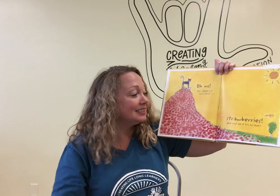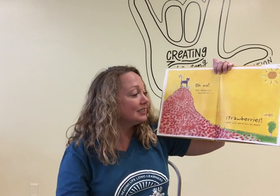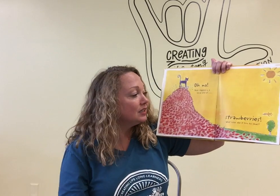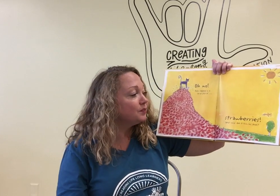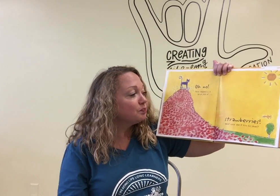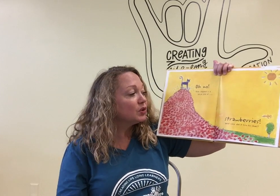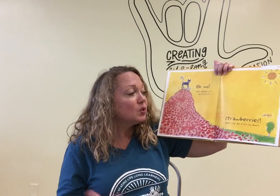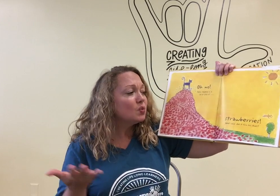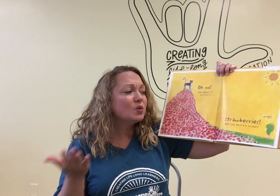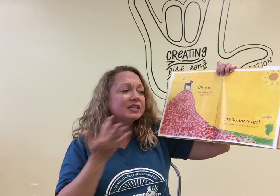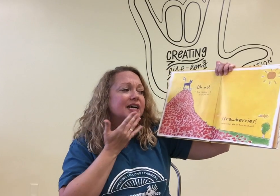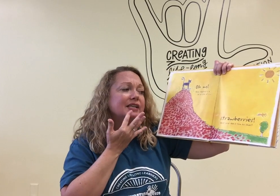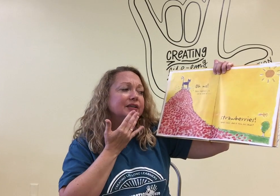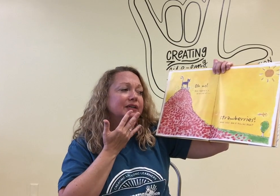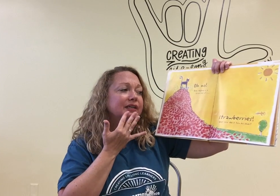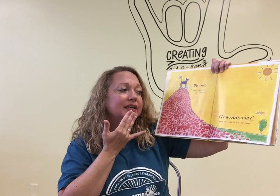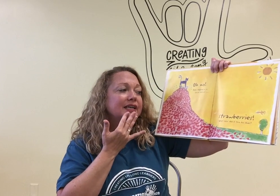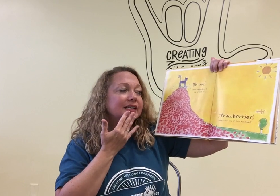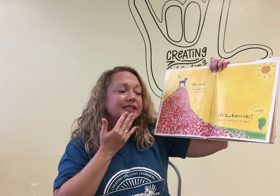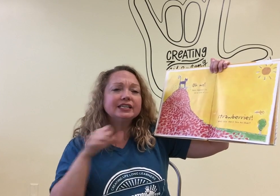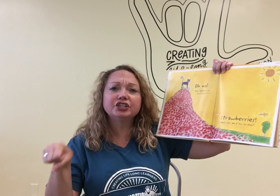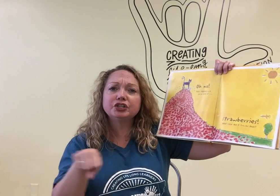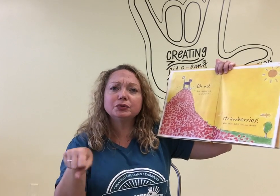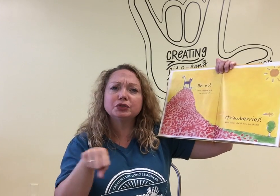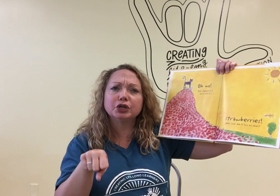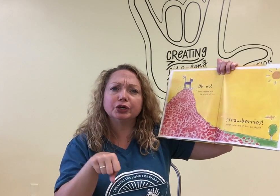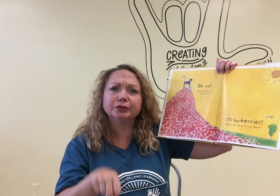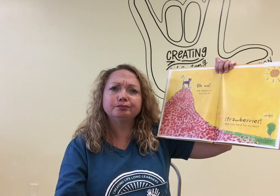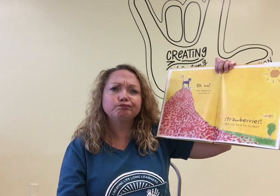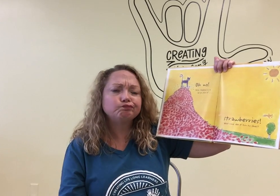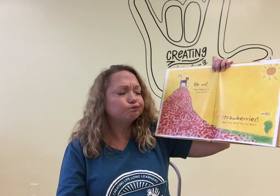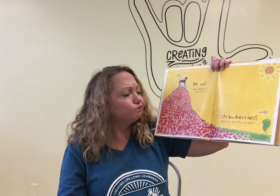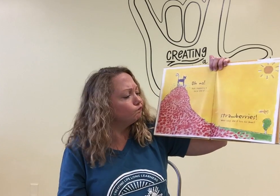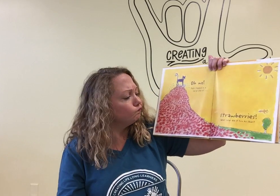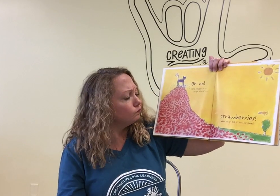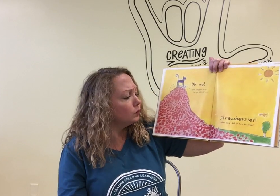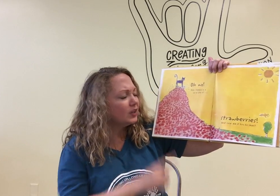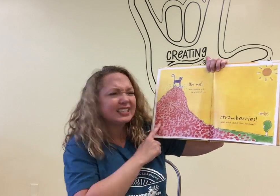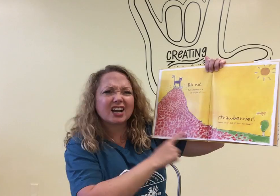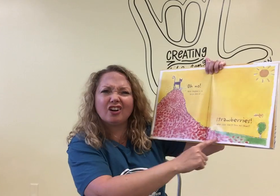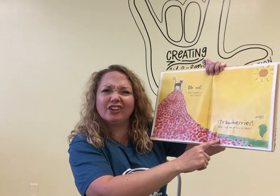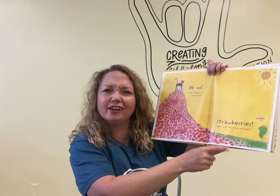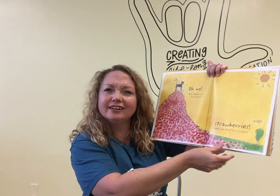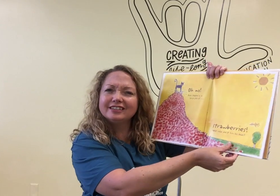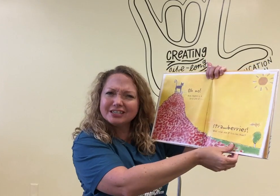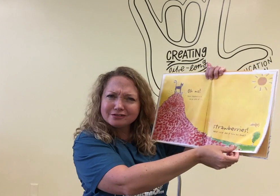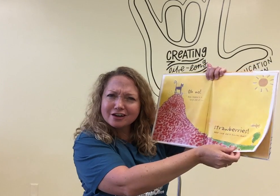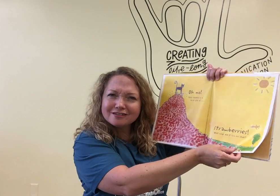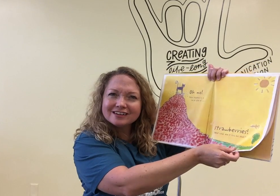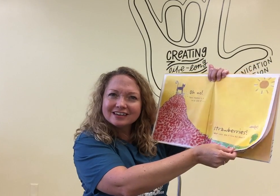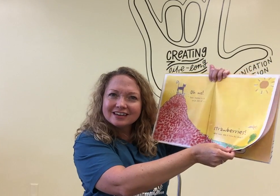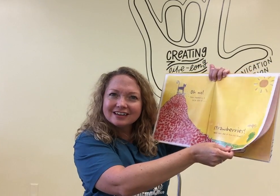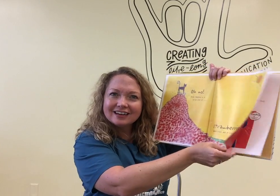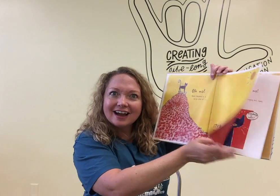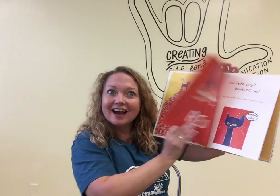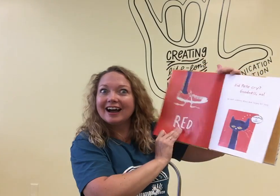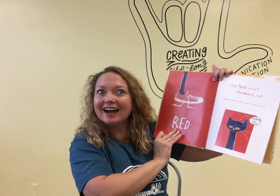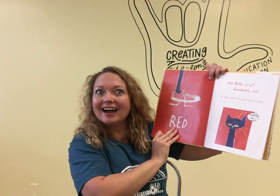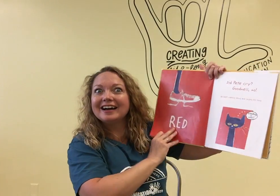strawberries. What color did his shoes turn? What's that color? Do you know? Did